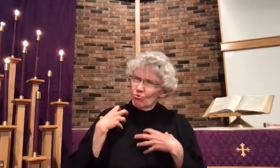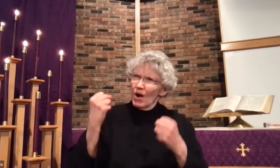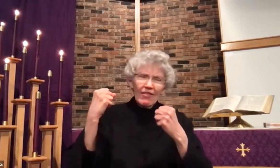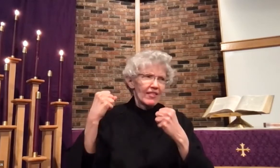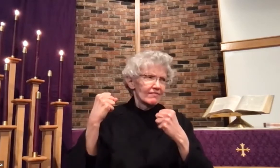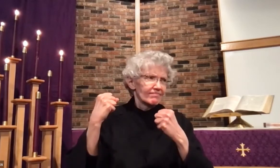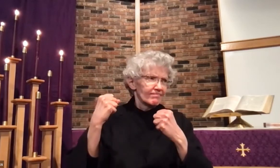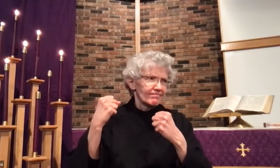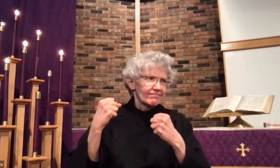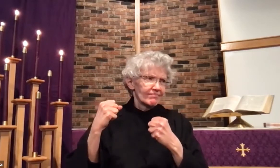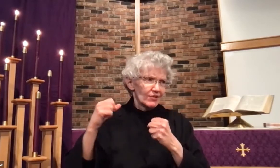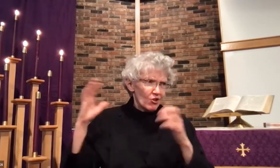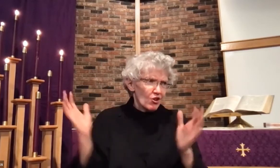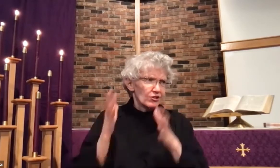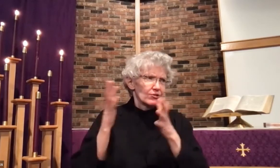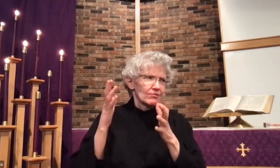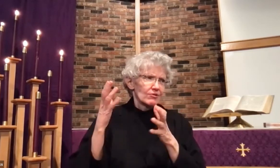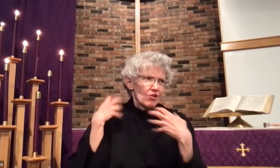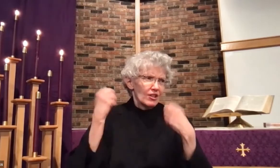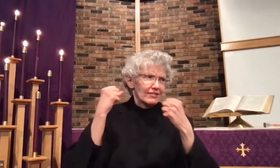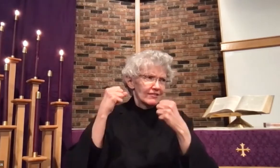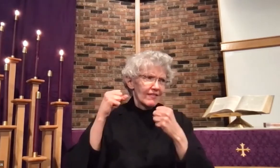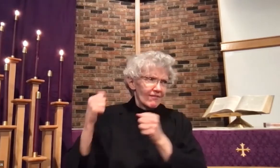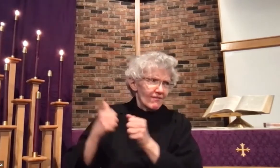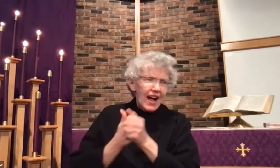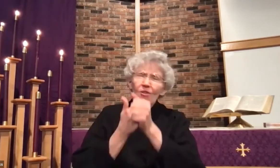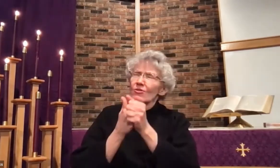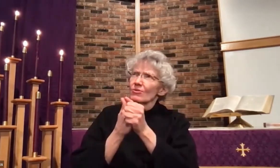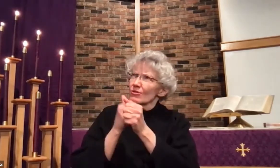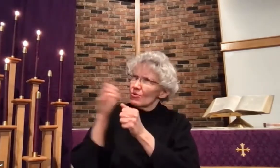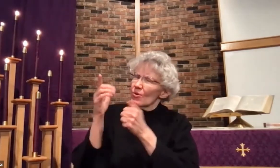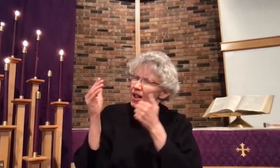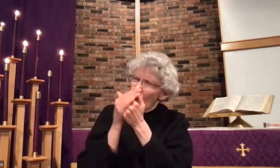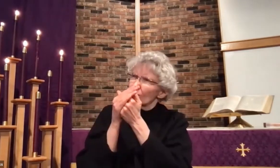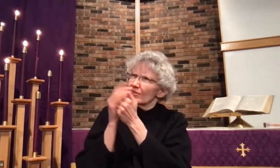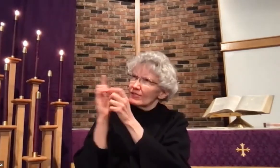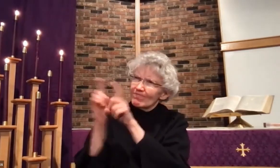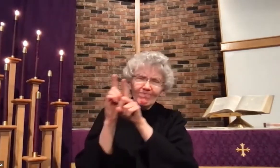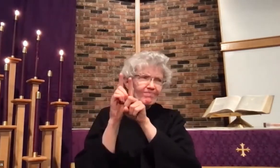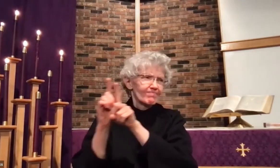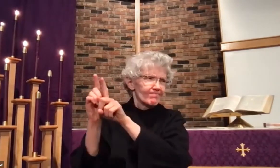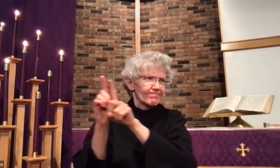give us strength and courage to follow you more closely.